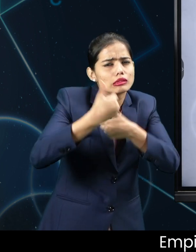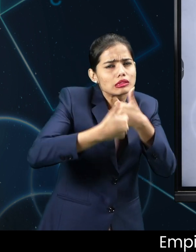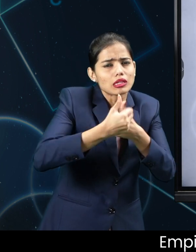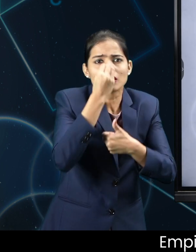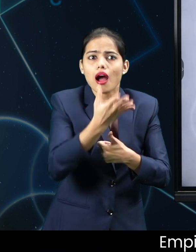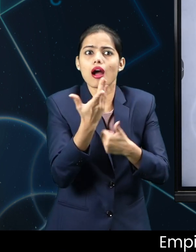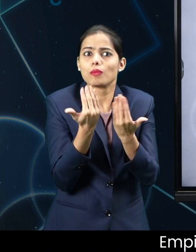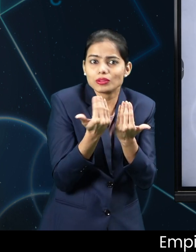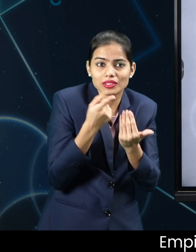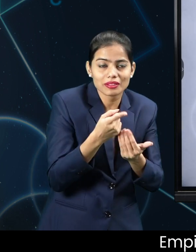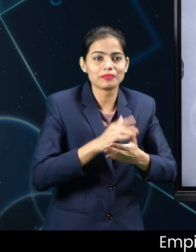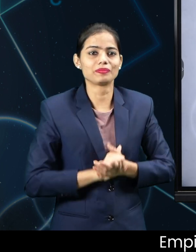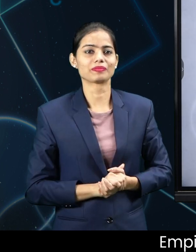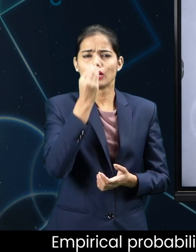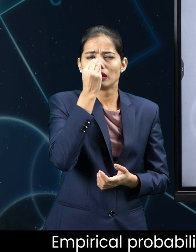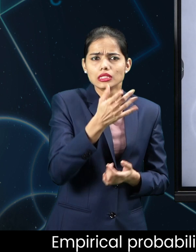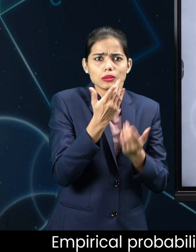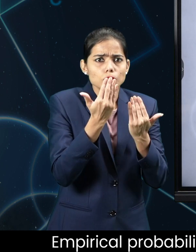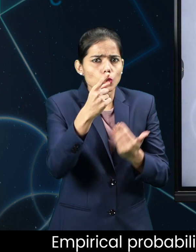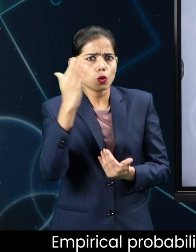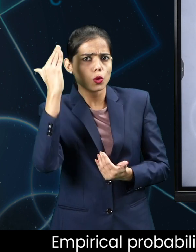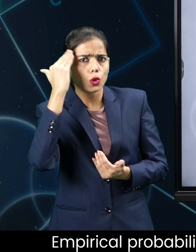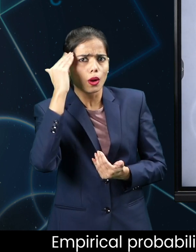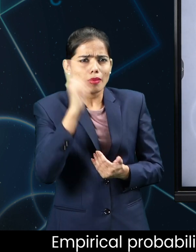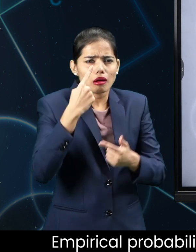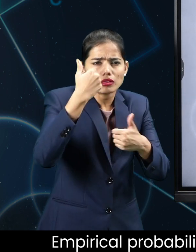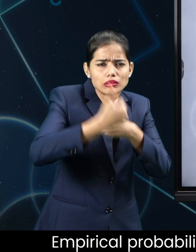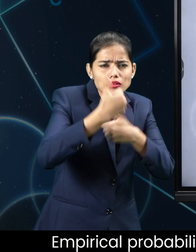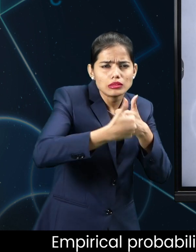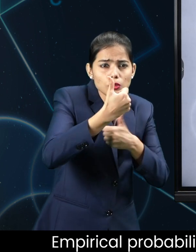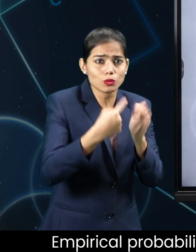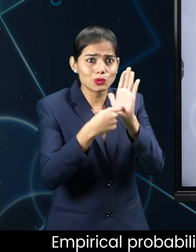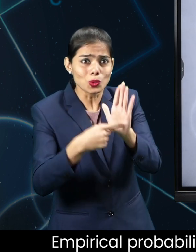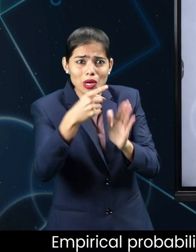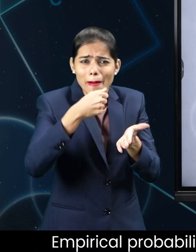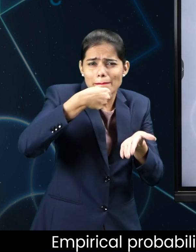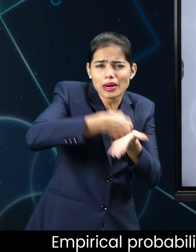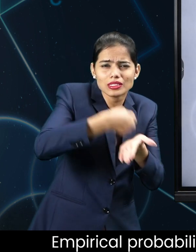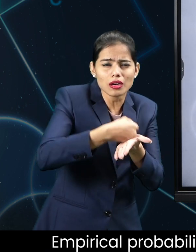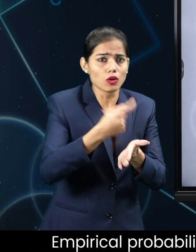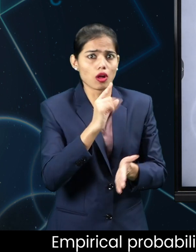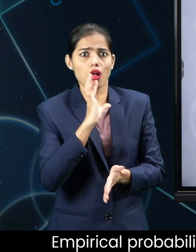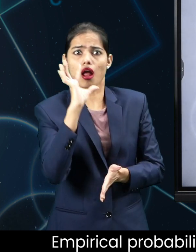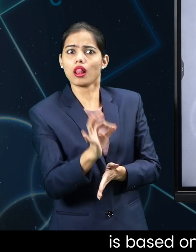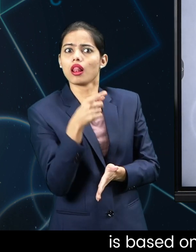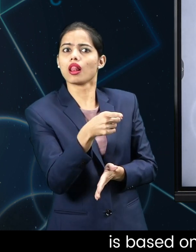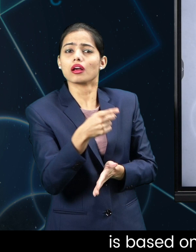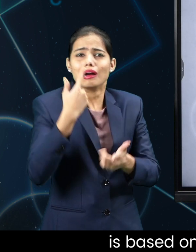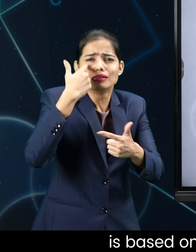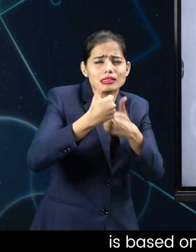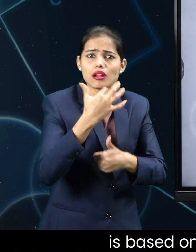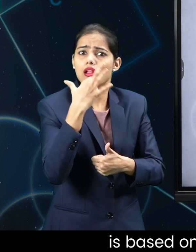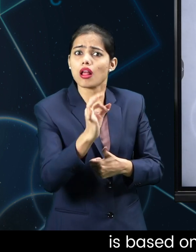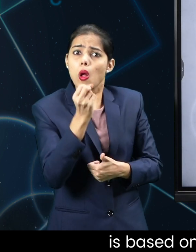Empirical experimental probability. Empirical probability, also known as the experimental approach, is